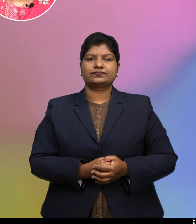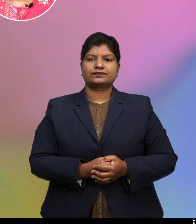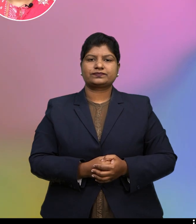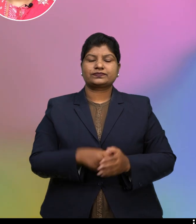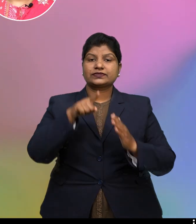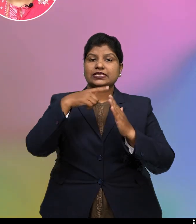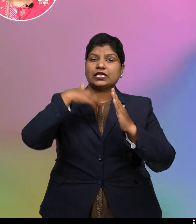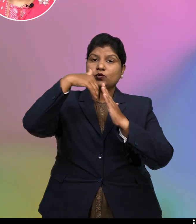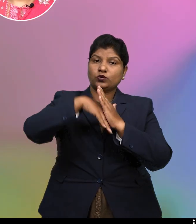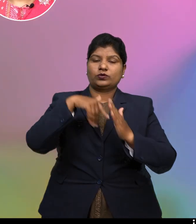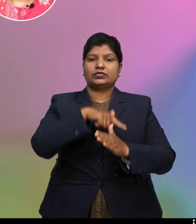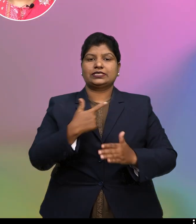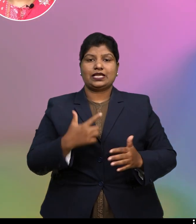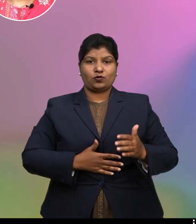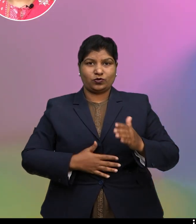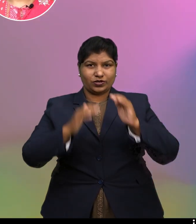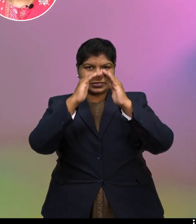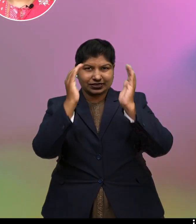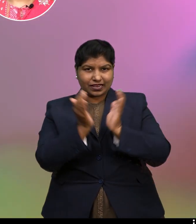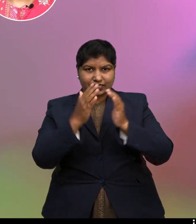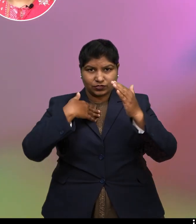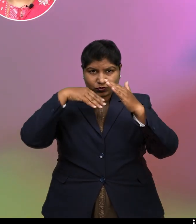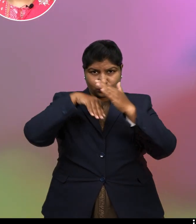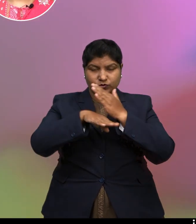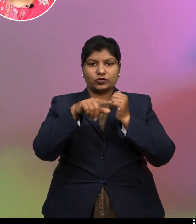in the uterine wall.